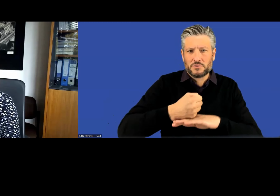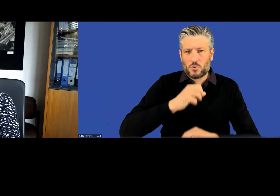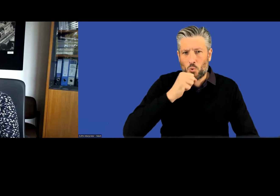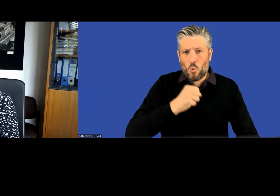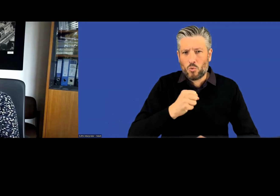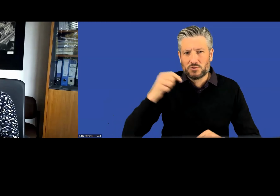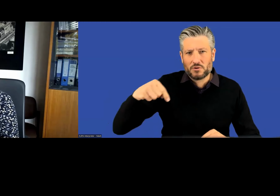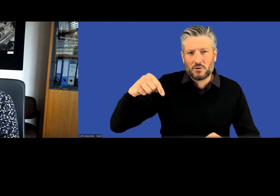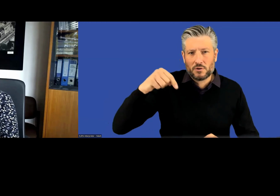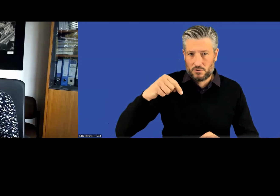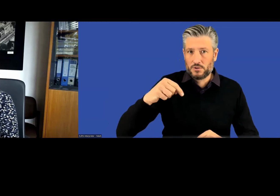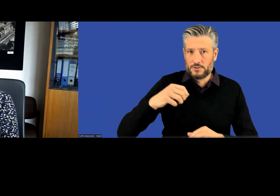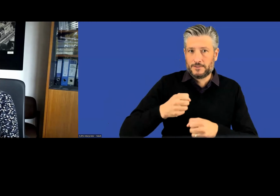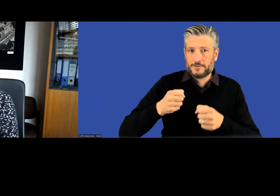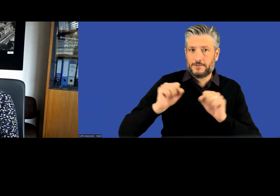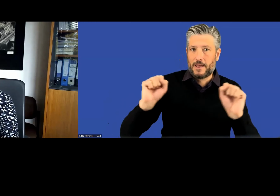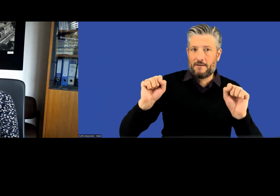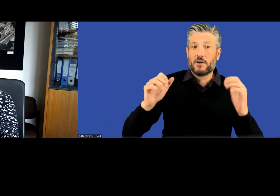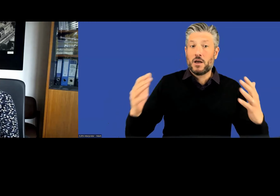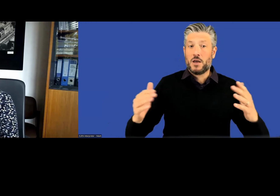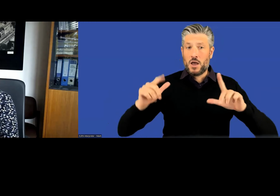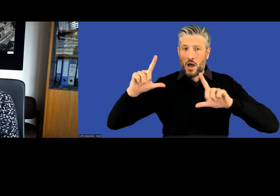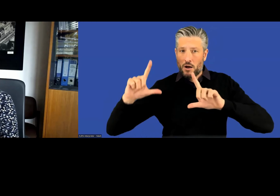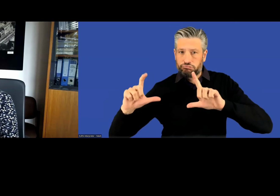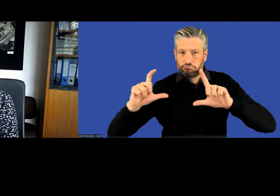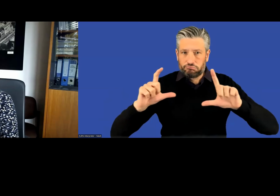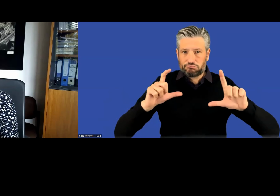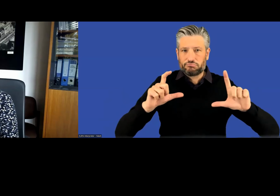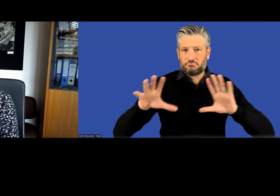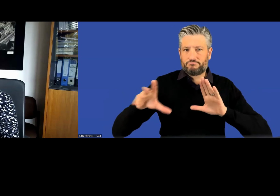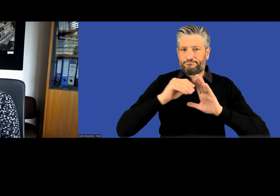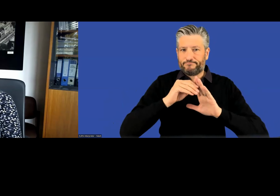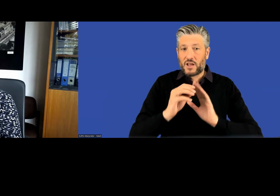particularly helping with 3D digitization of monuments and artifacts.